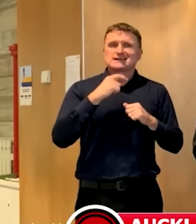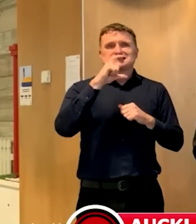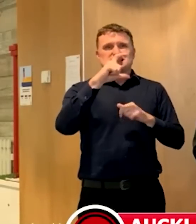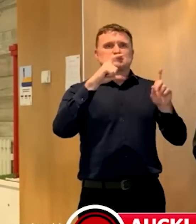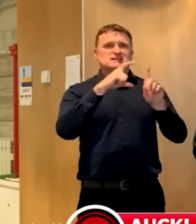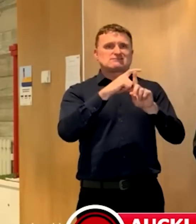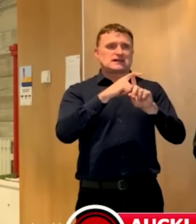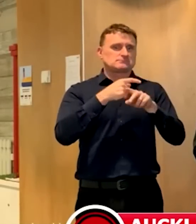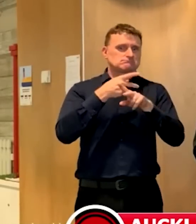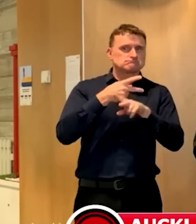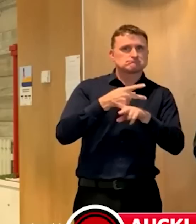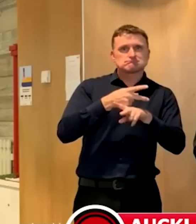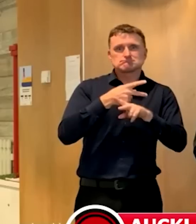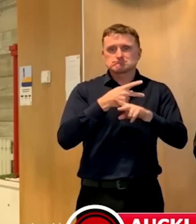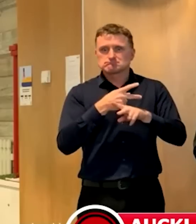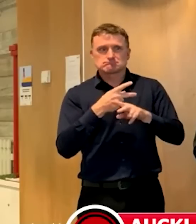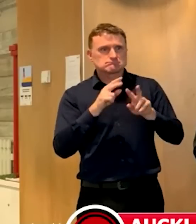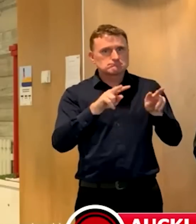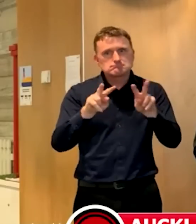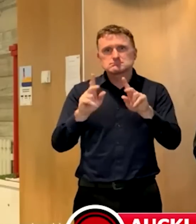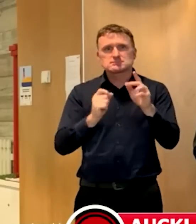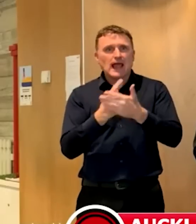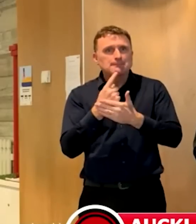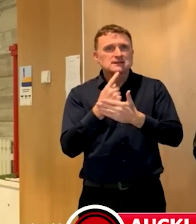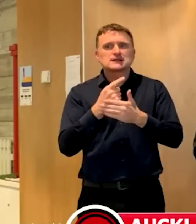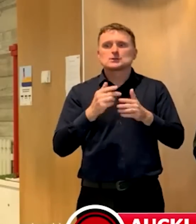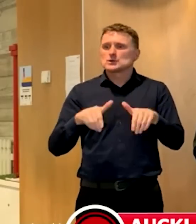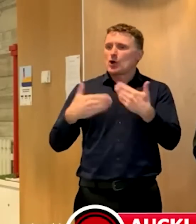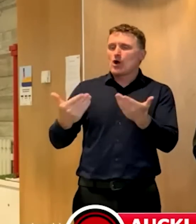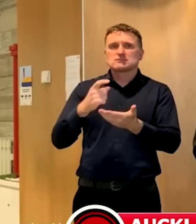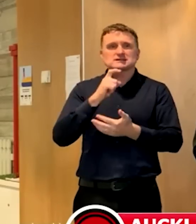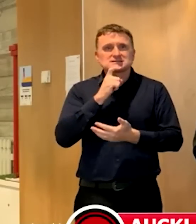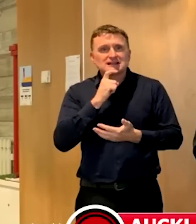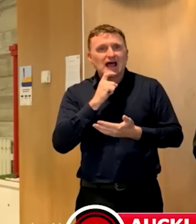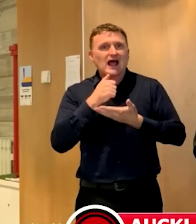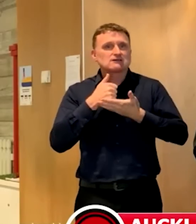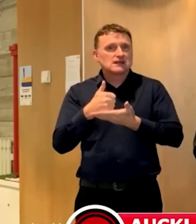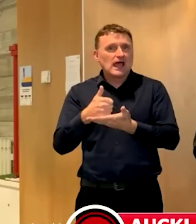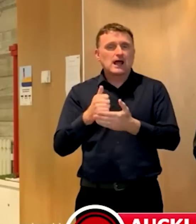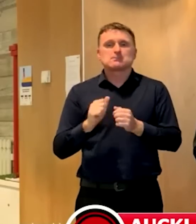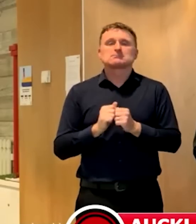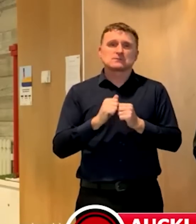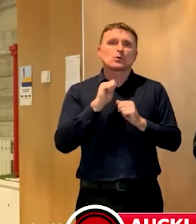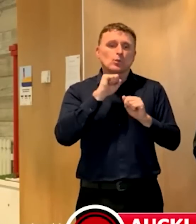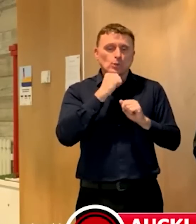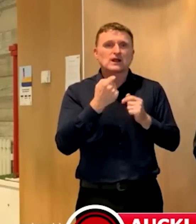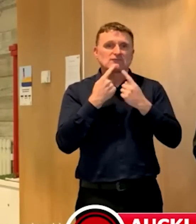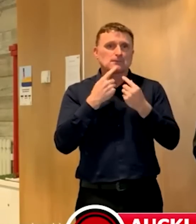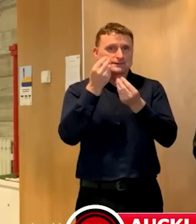to provide significant resource and support to the operation here and will continue to do